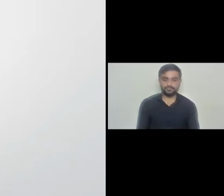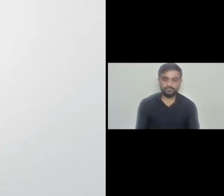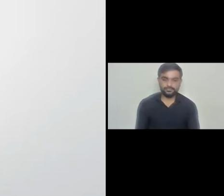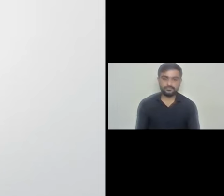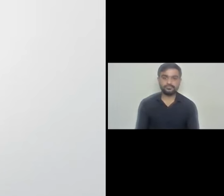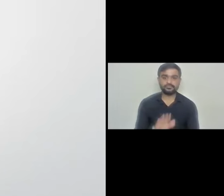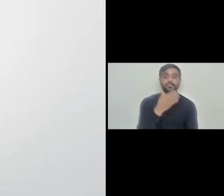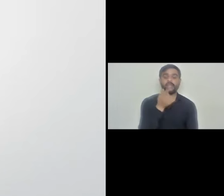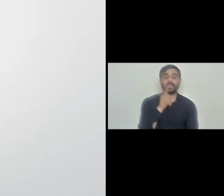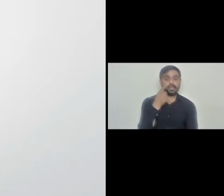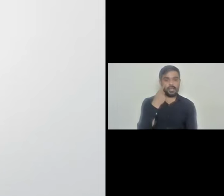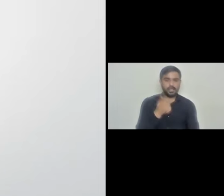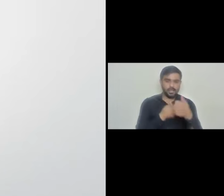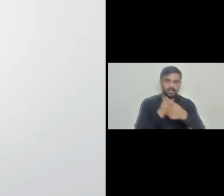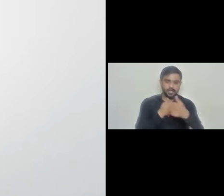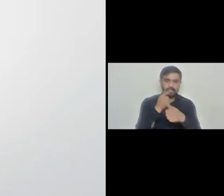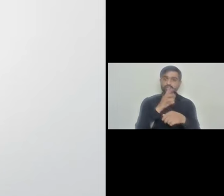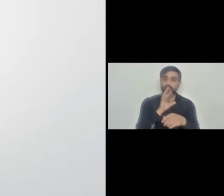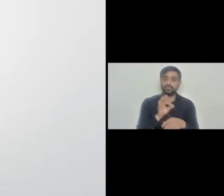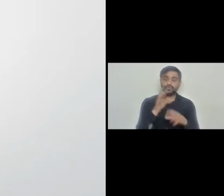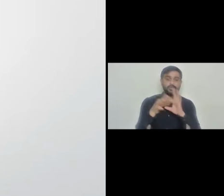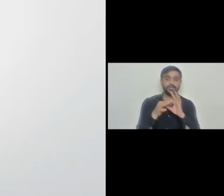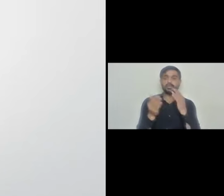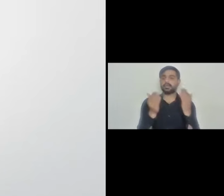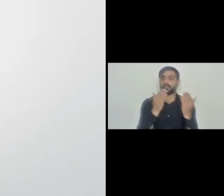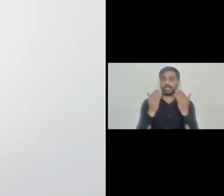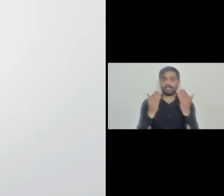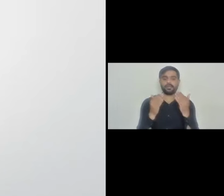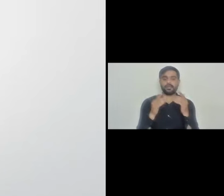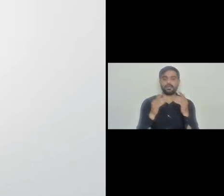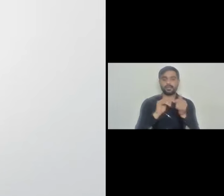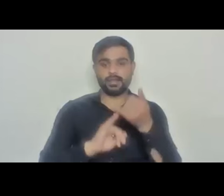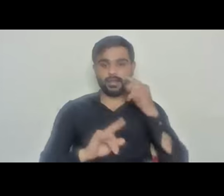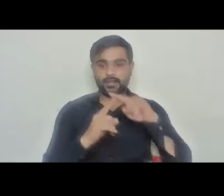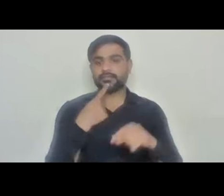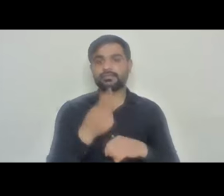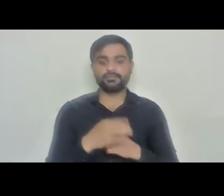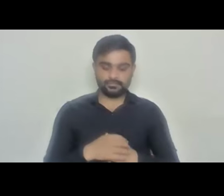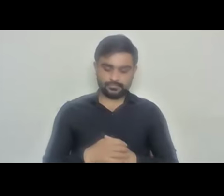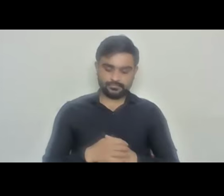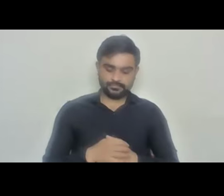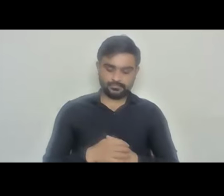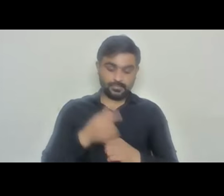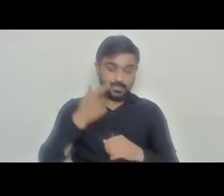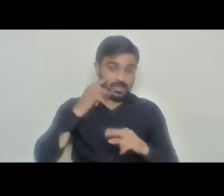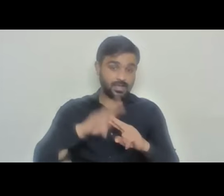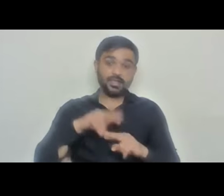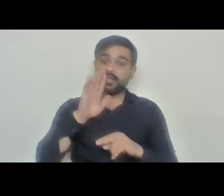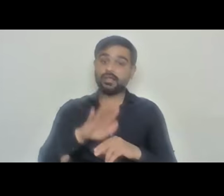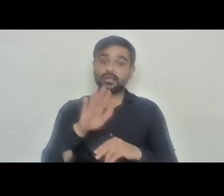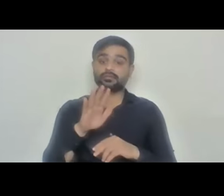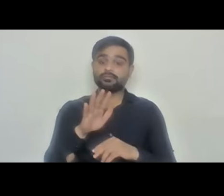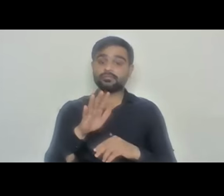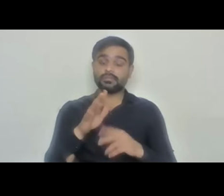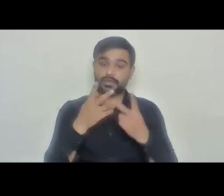you have tests which actually, which are called comparison tests, which actually tell you if there is